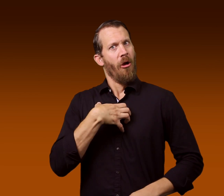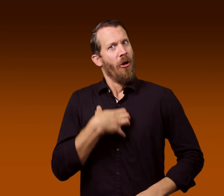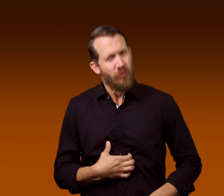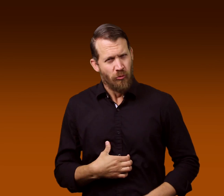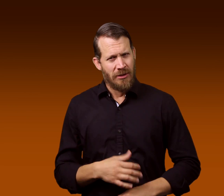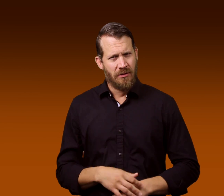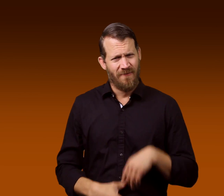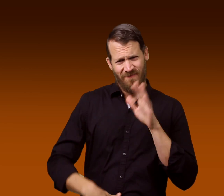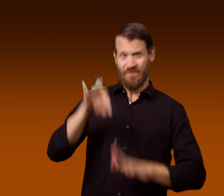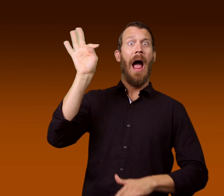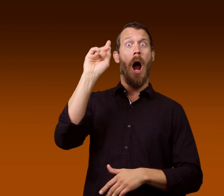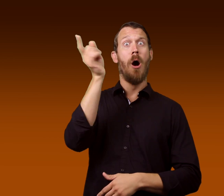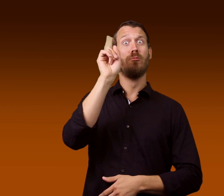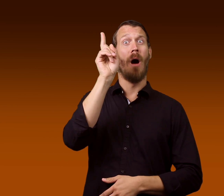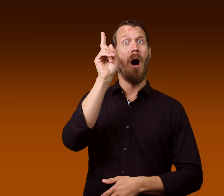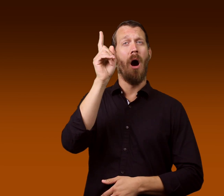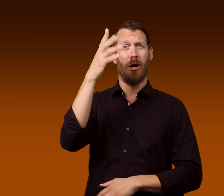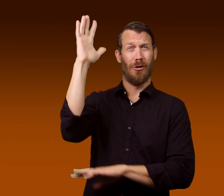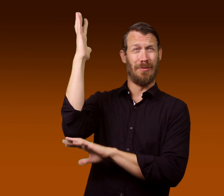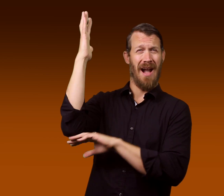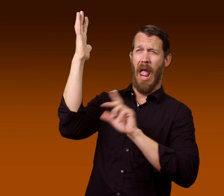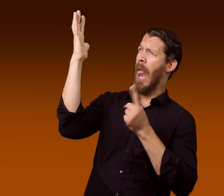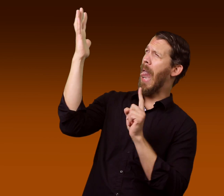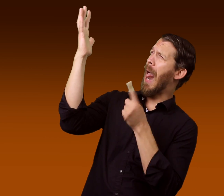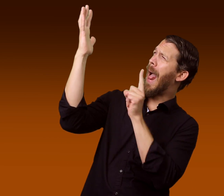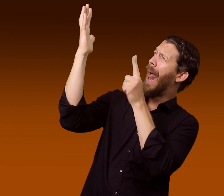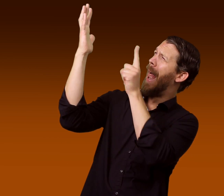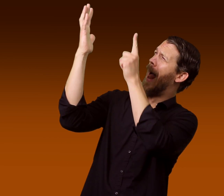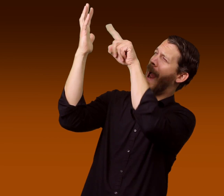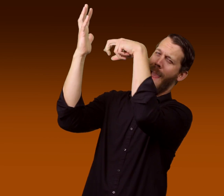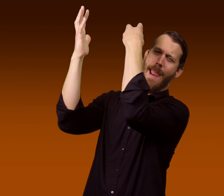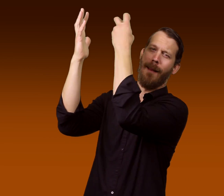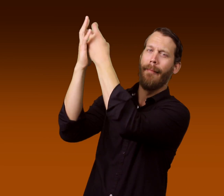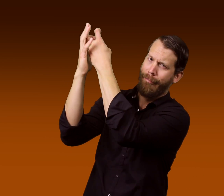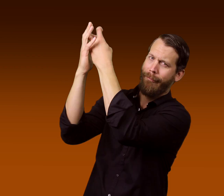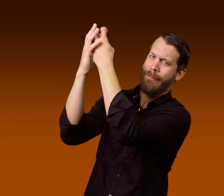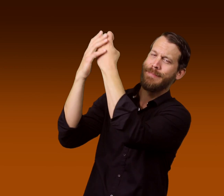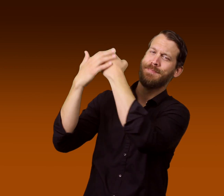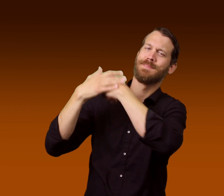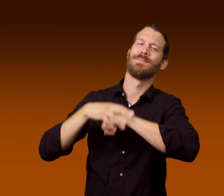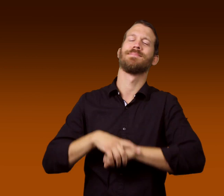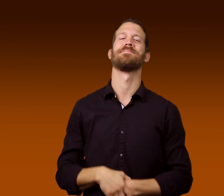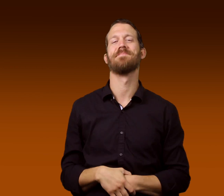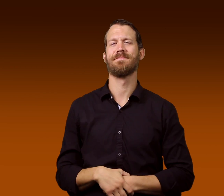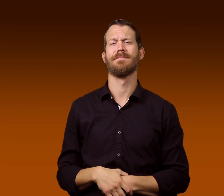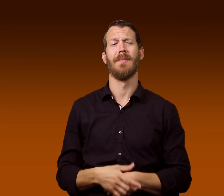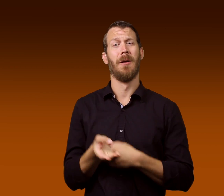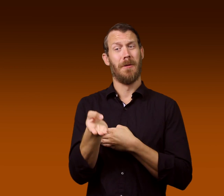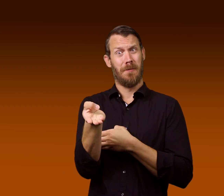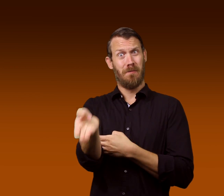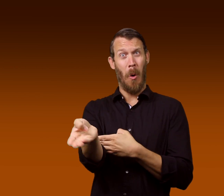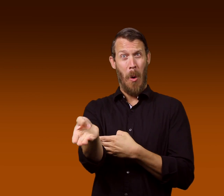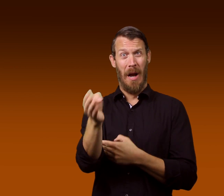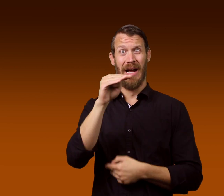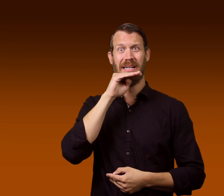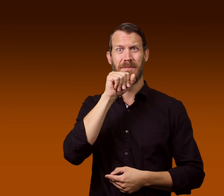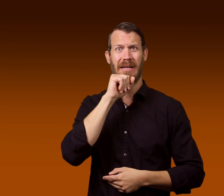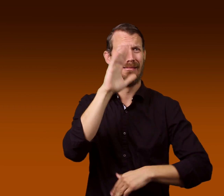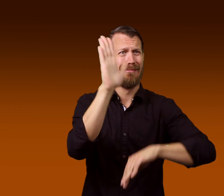in the branches of a tall spruce tree. Then one morning, Mina Shaw called on her neighbors